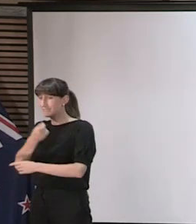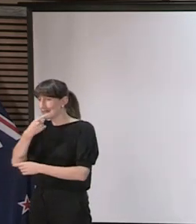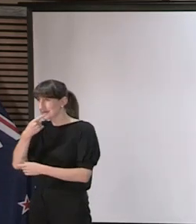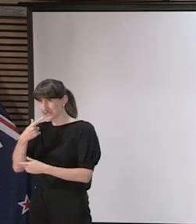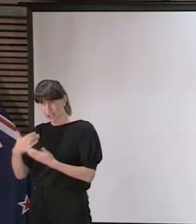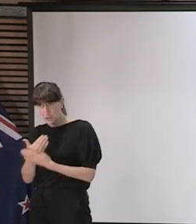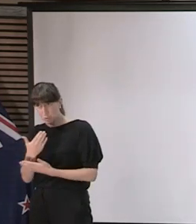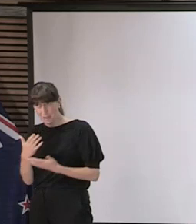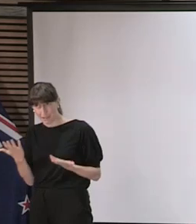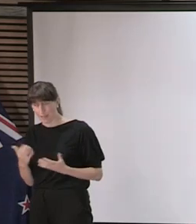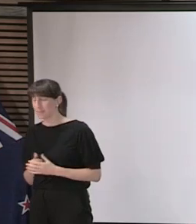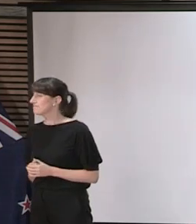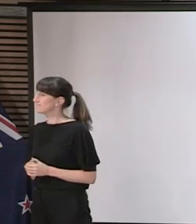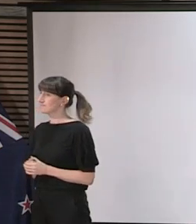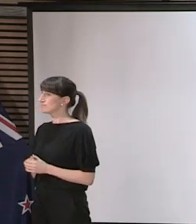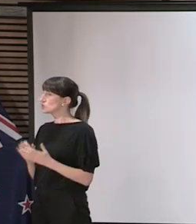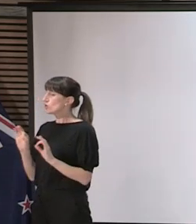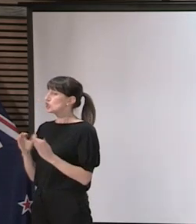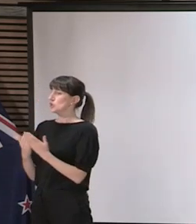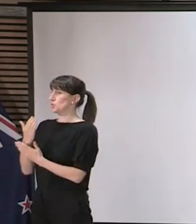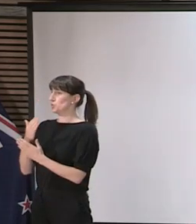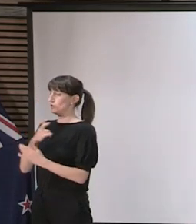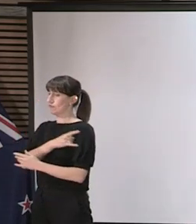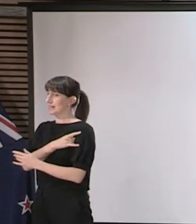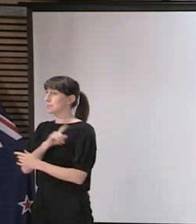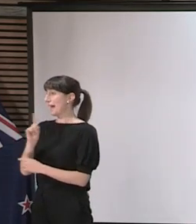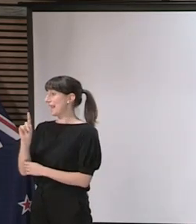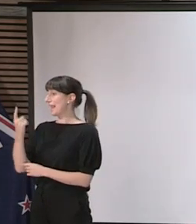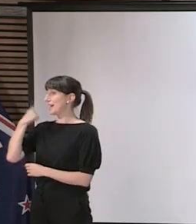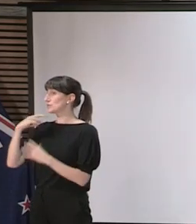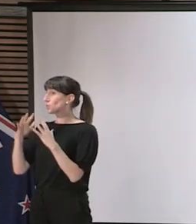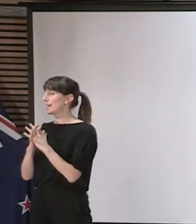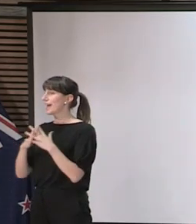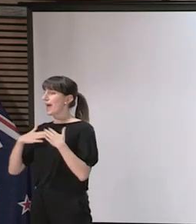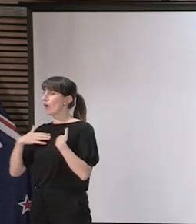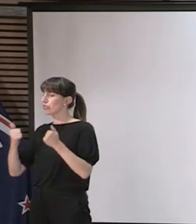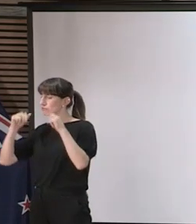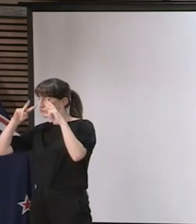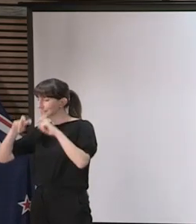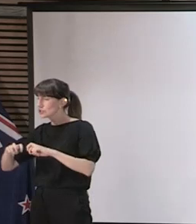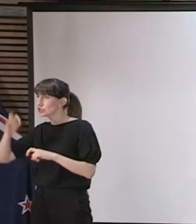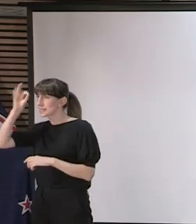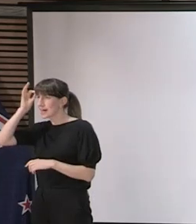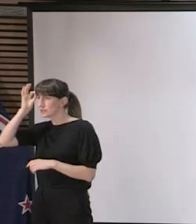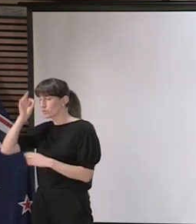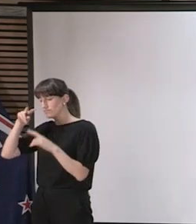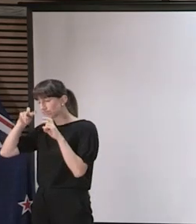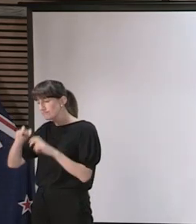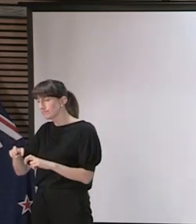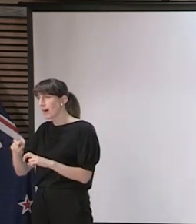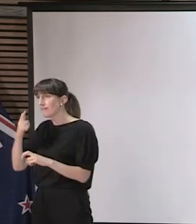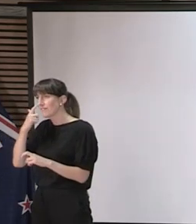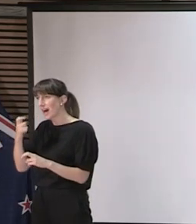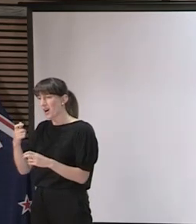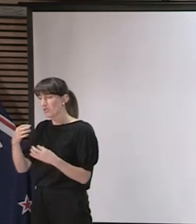seen the announcement last week by the Health Research Council that is, at least two of the studies funded by the Health